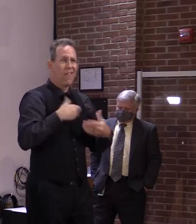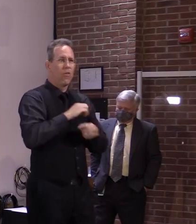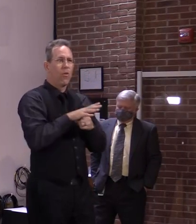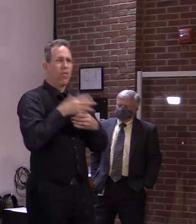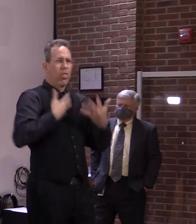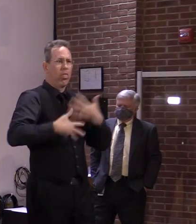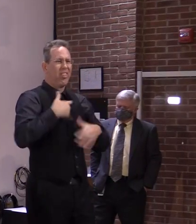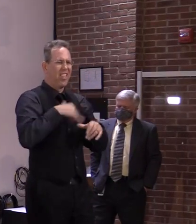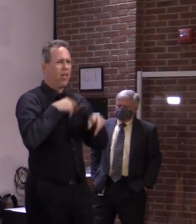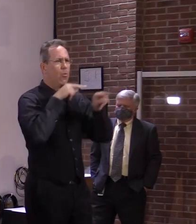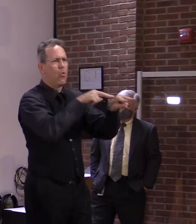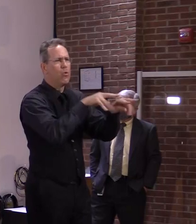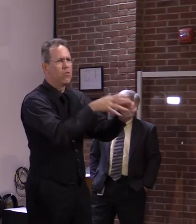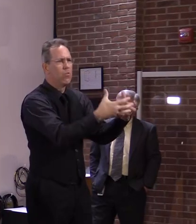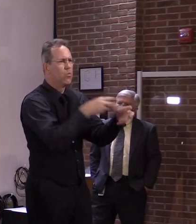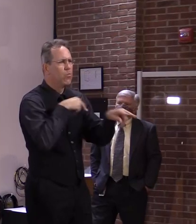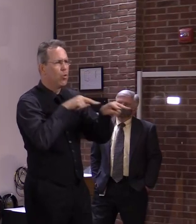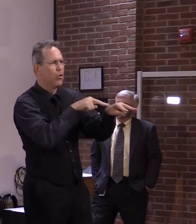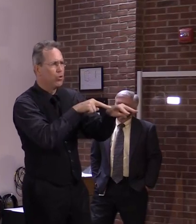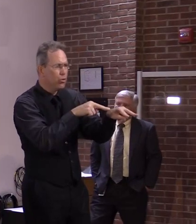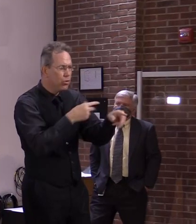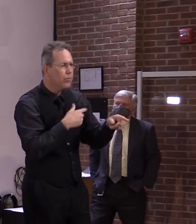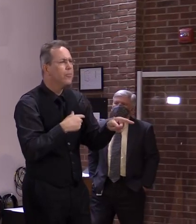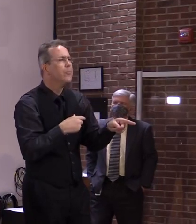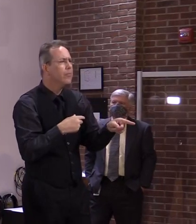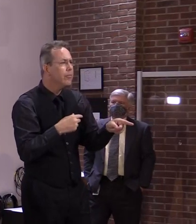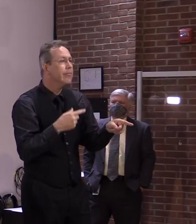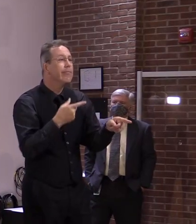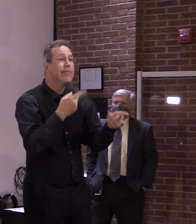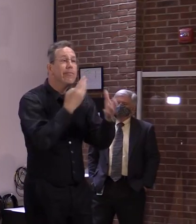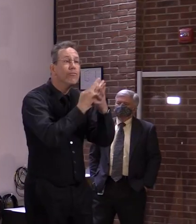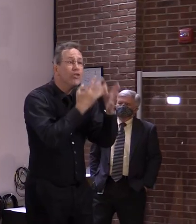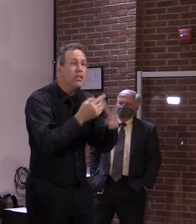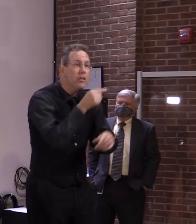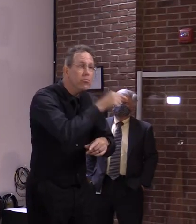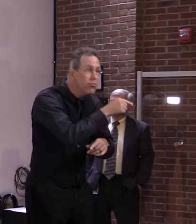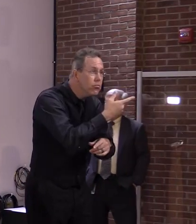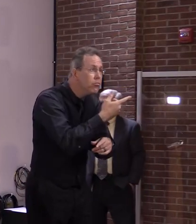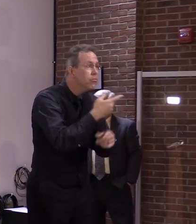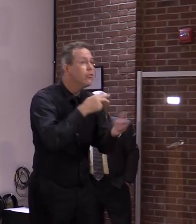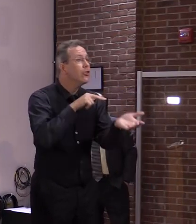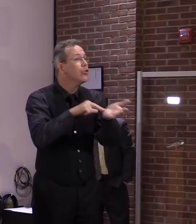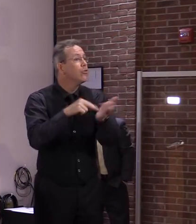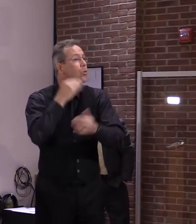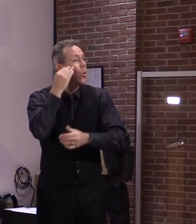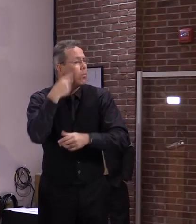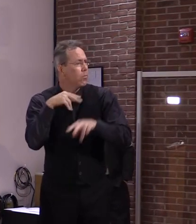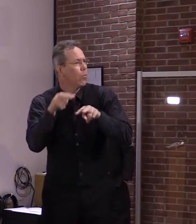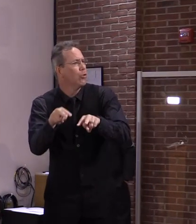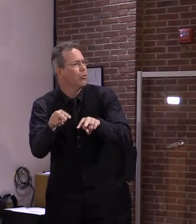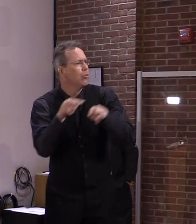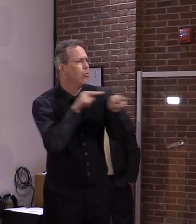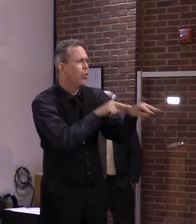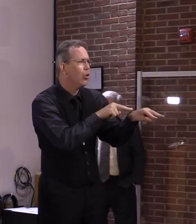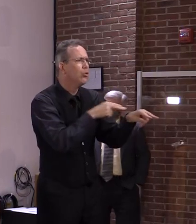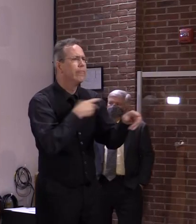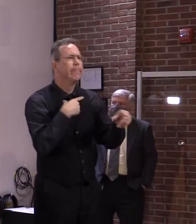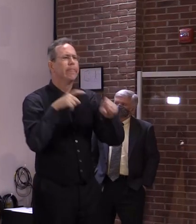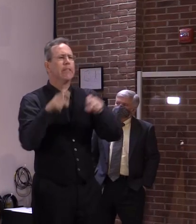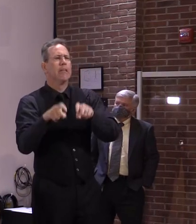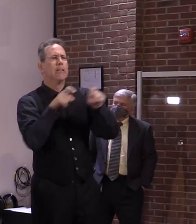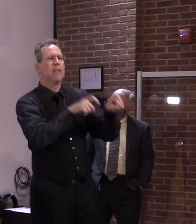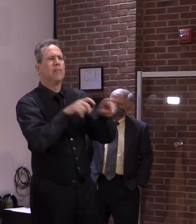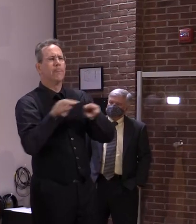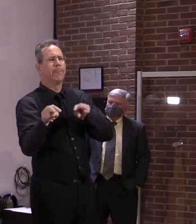corrections and some of the long-term care facilities where the uptake by staff may not have been as great. Secretary French can speak of a little bit